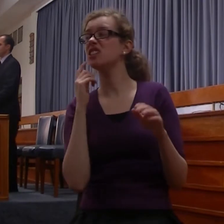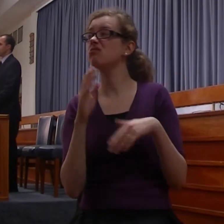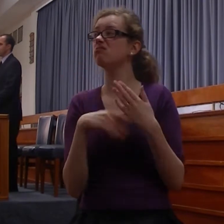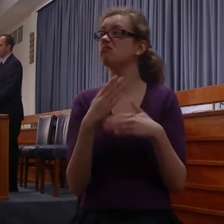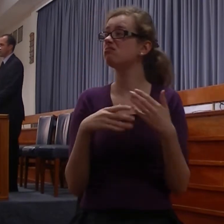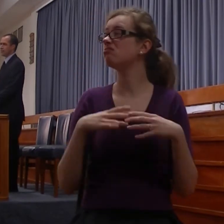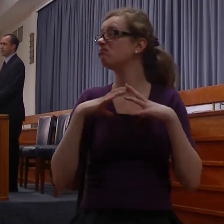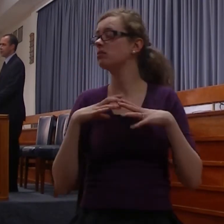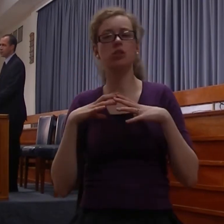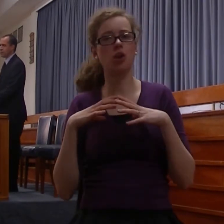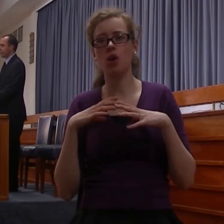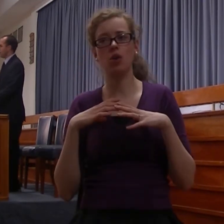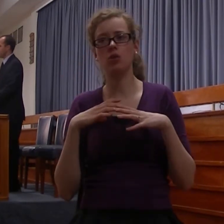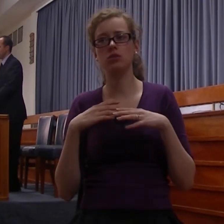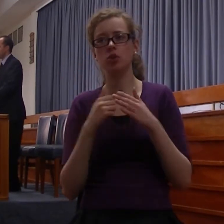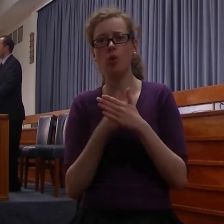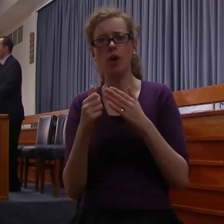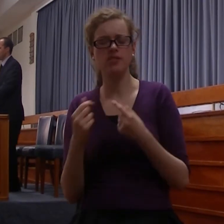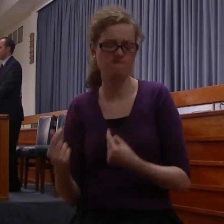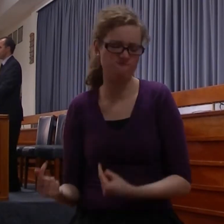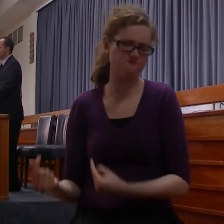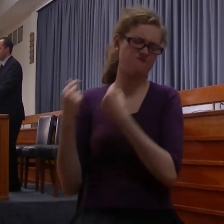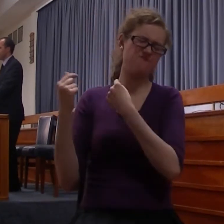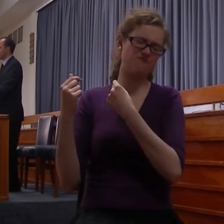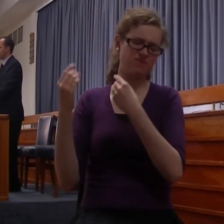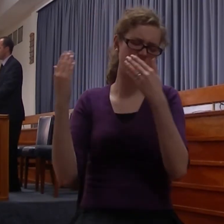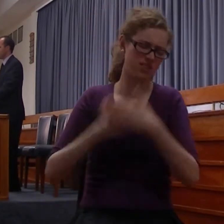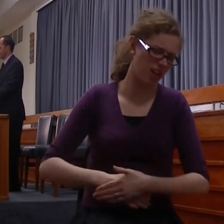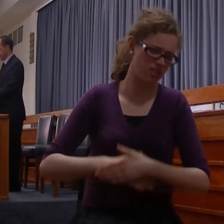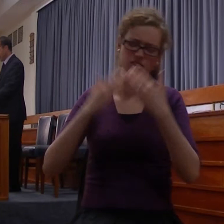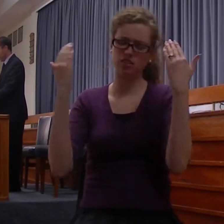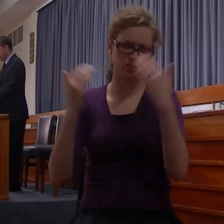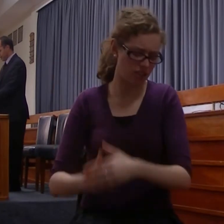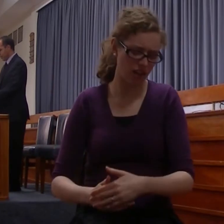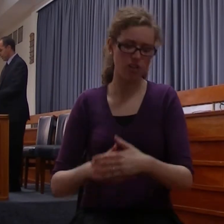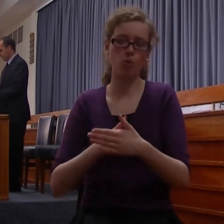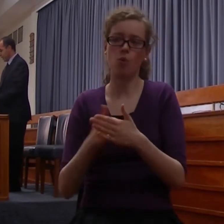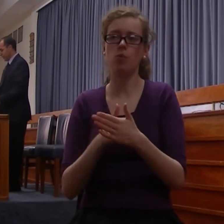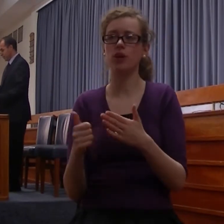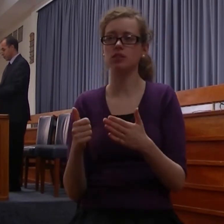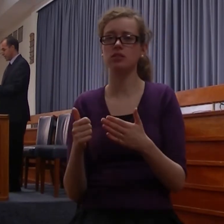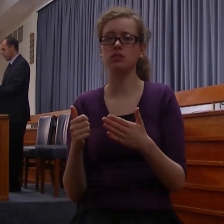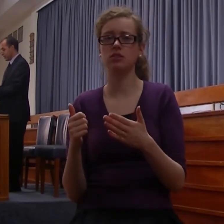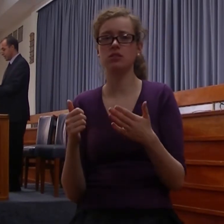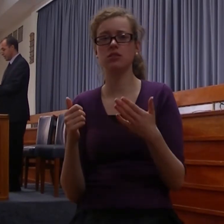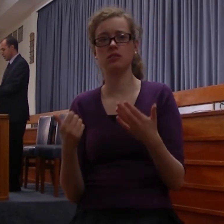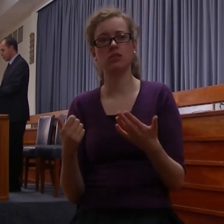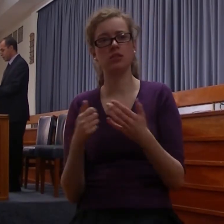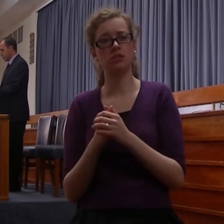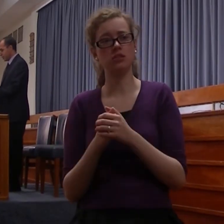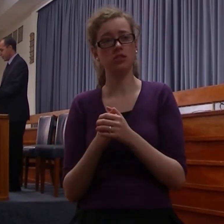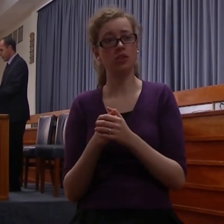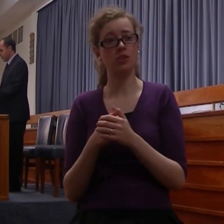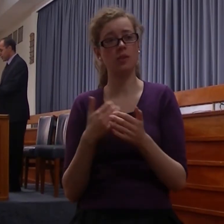that time were not, didn't take things at ease. The persecution was at the door day